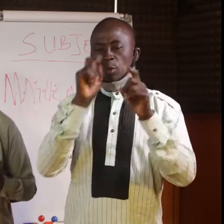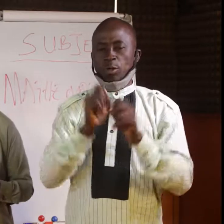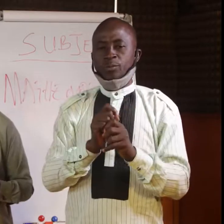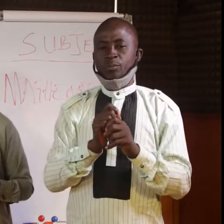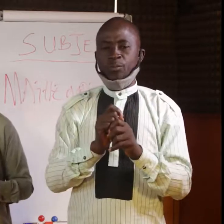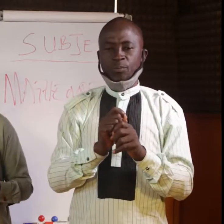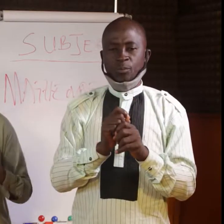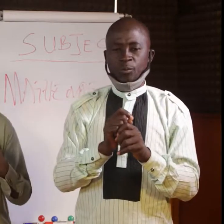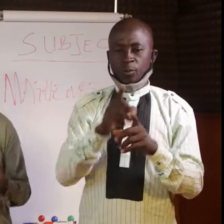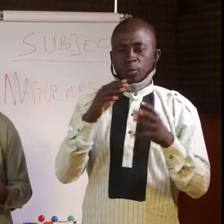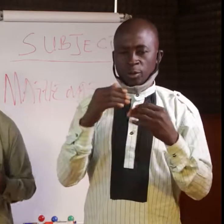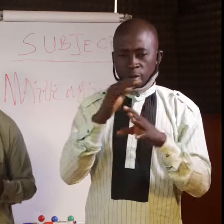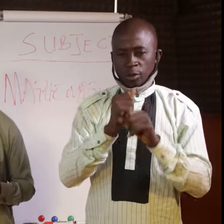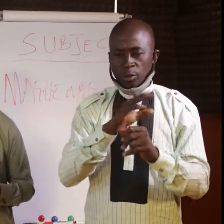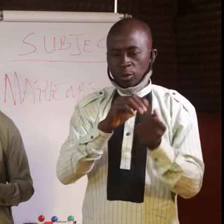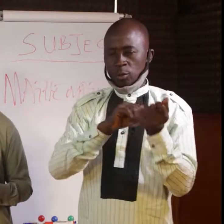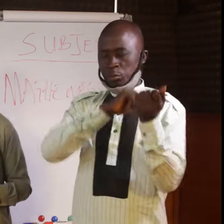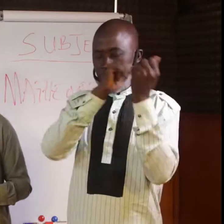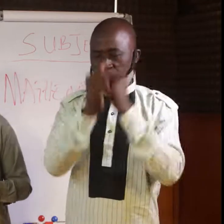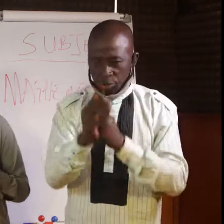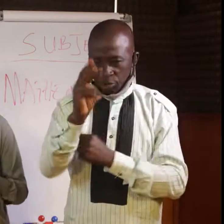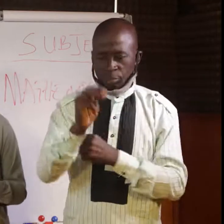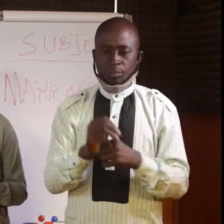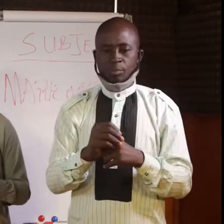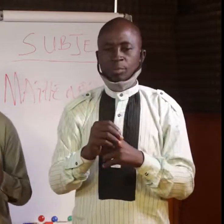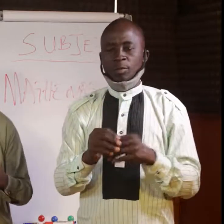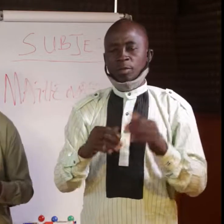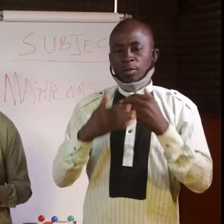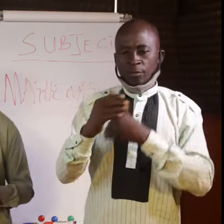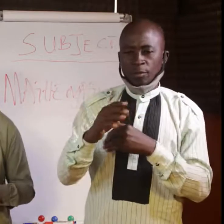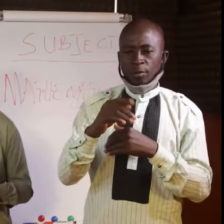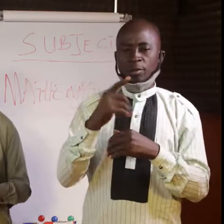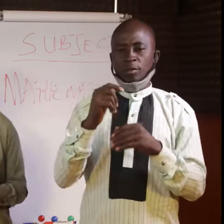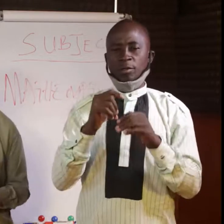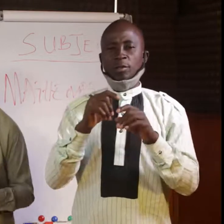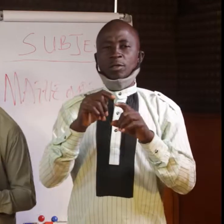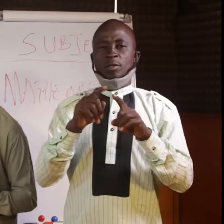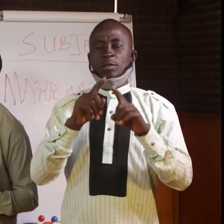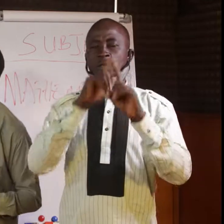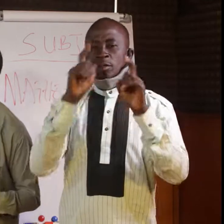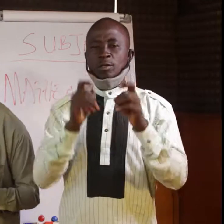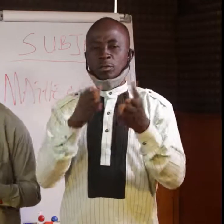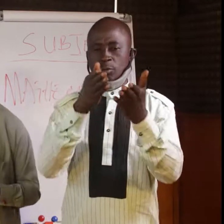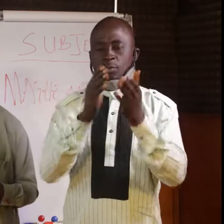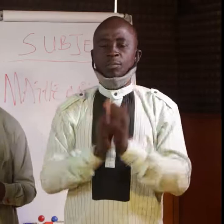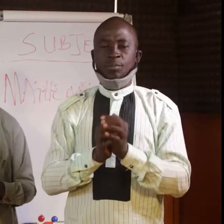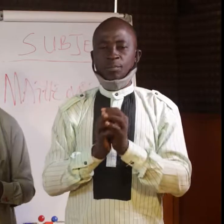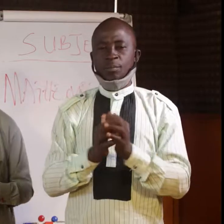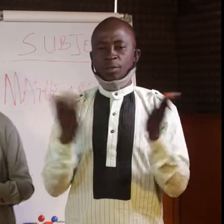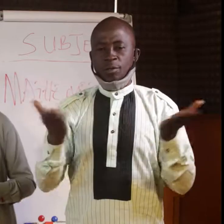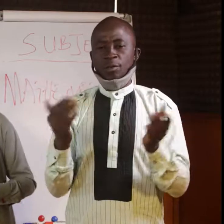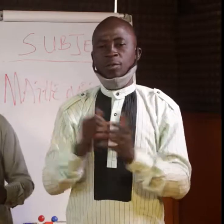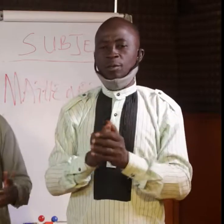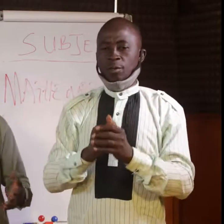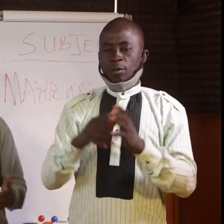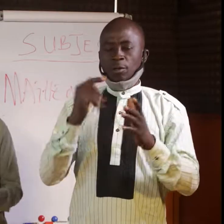deriving your variables, you substitute your variables. Thereafter, the equation will be determined. So in this case,